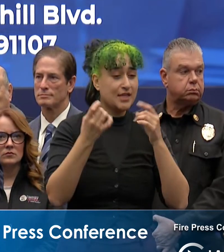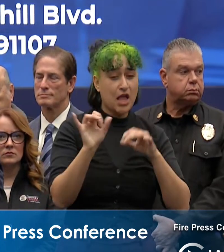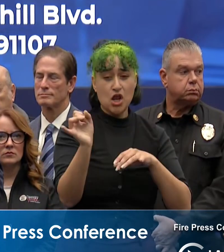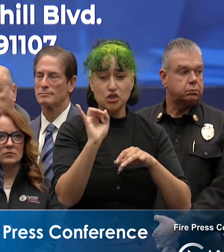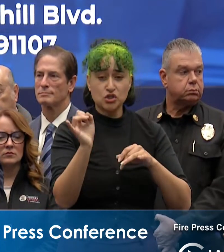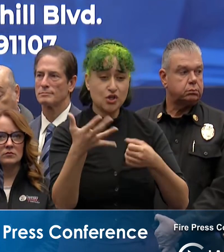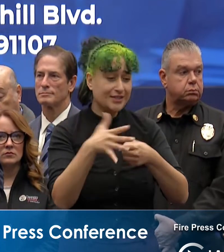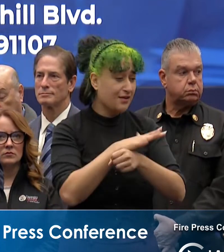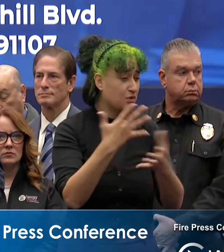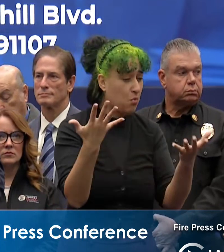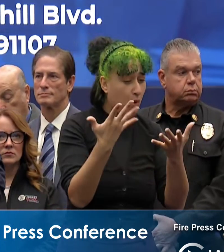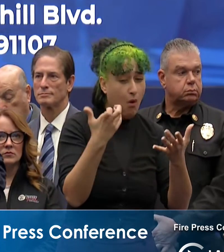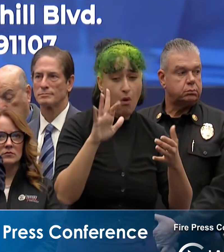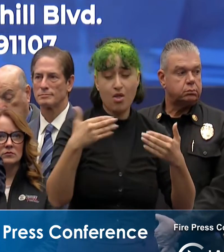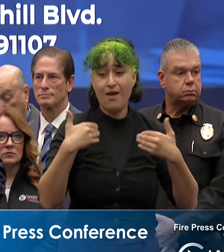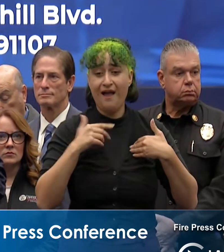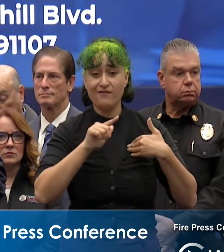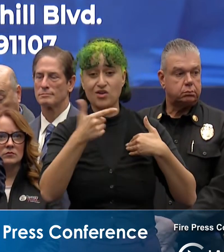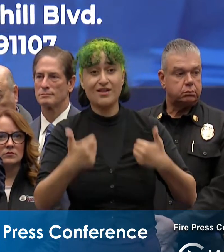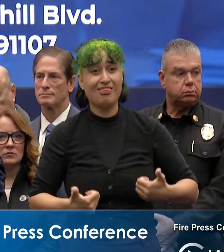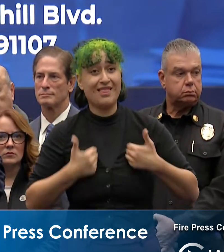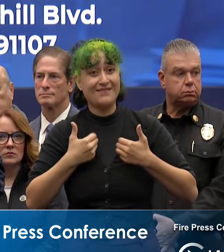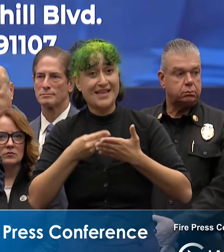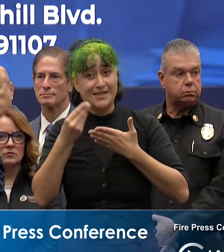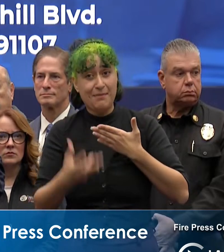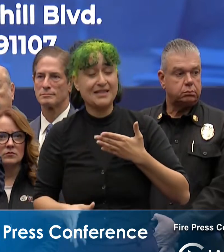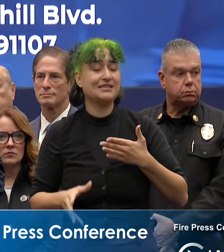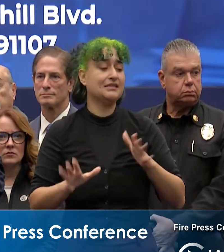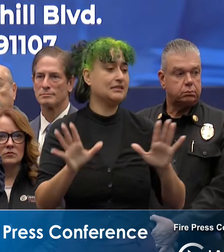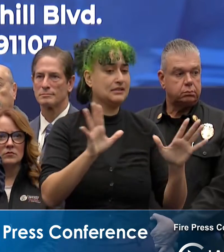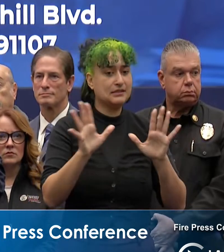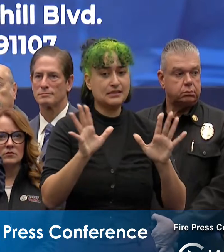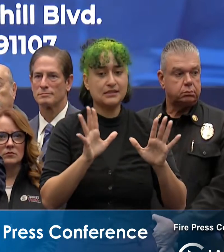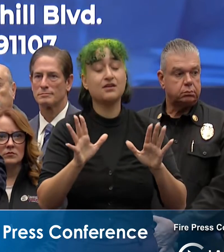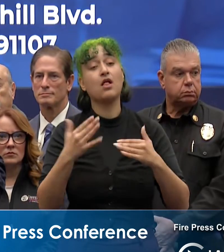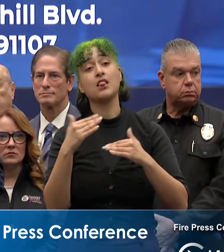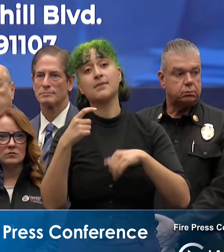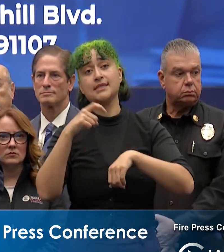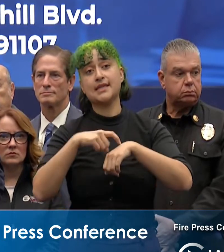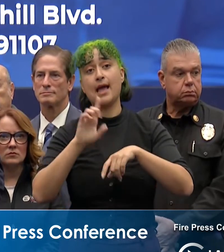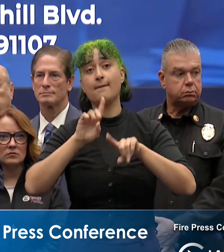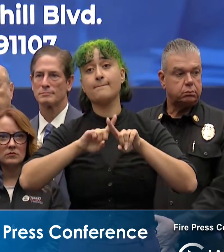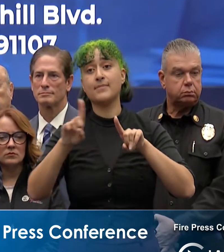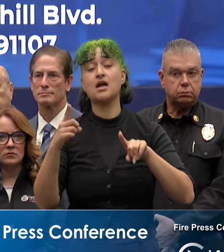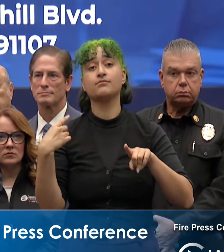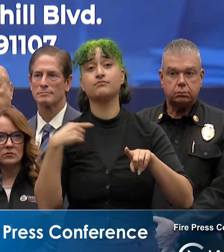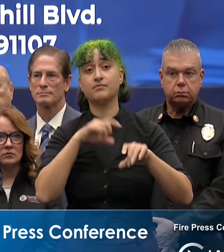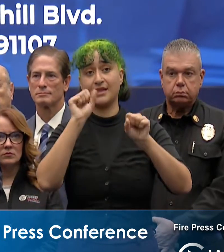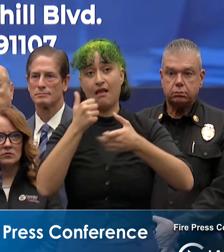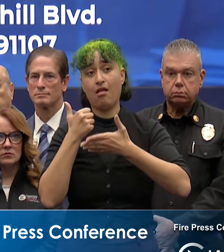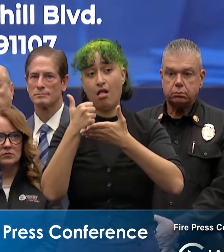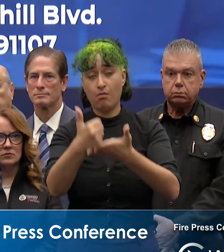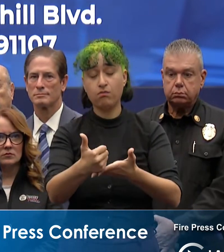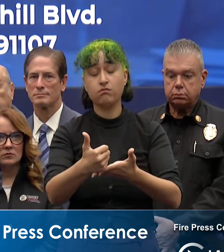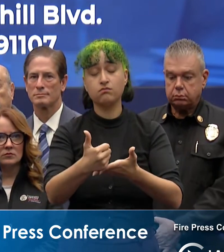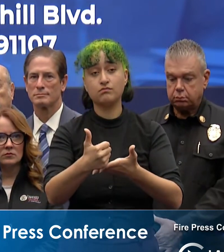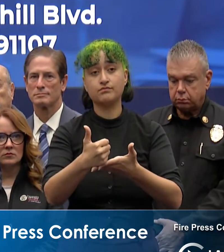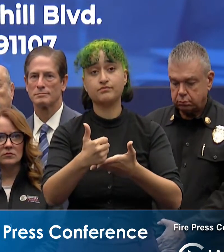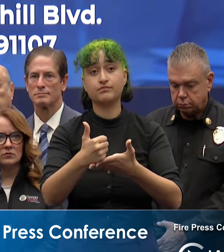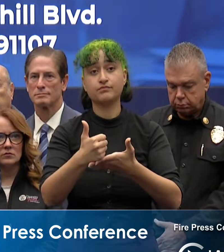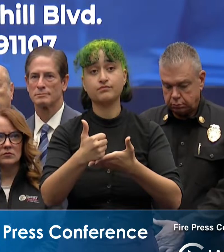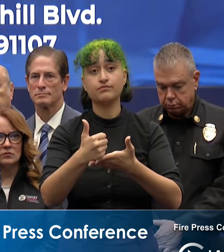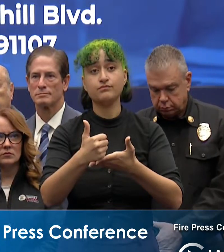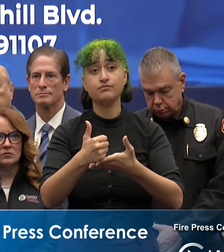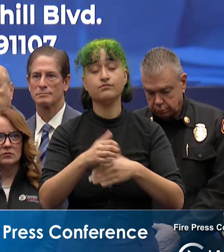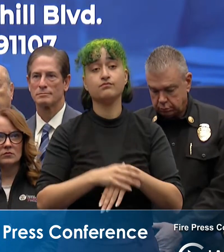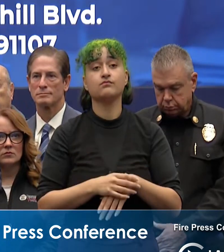your insurance covers, or if you have alternate living expense for that. It will be for a limited time, but it will help during that time period in order